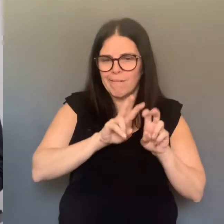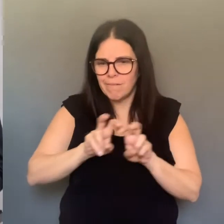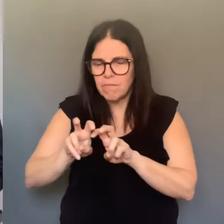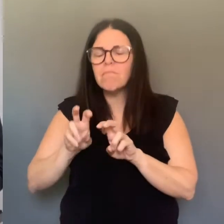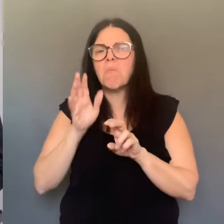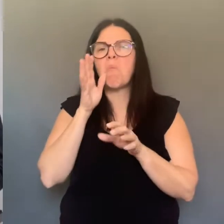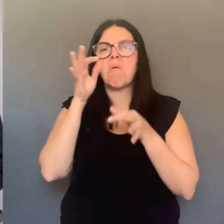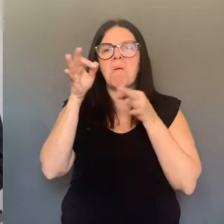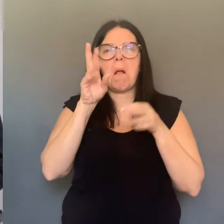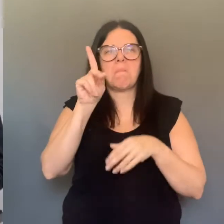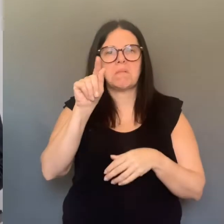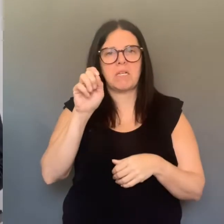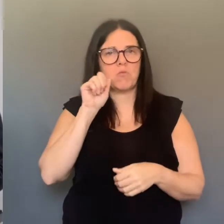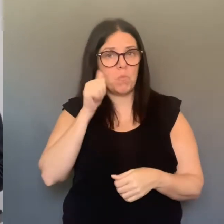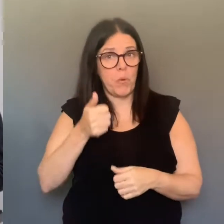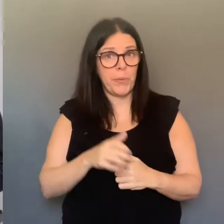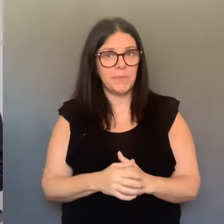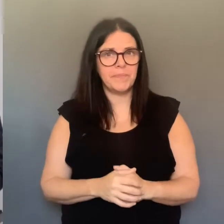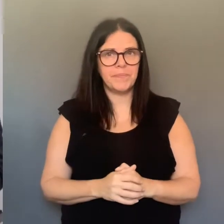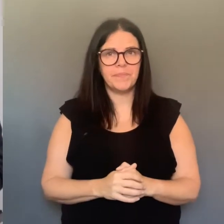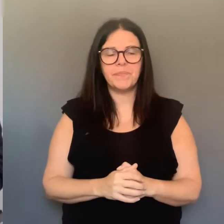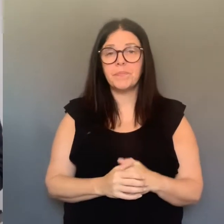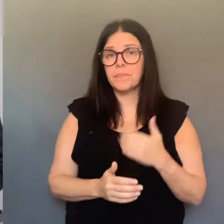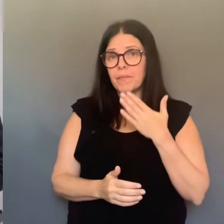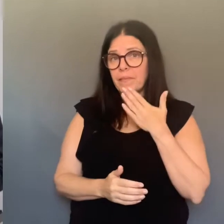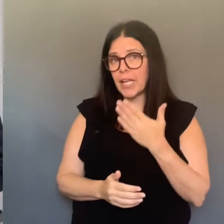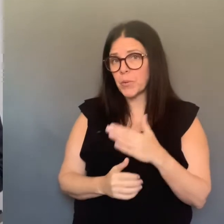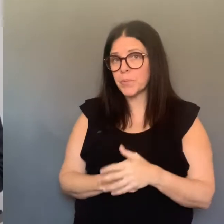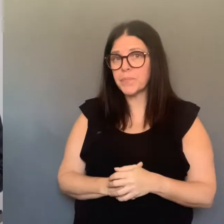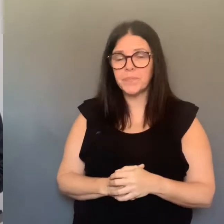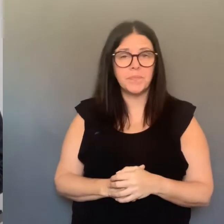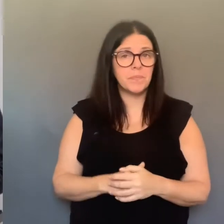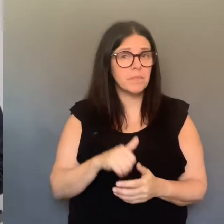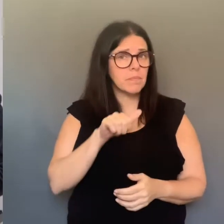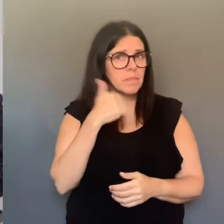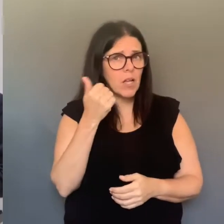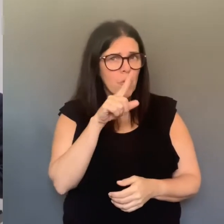is a delay, and we will be able to share some of those details tomorrow.